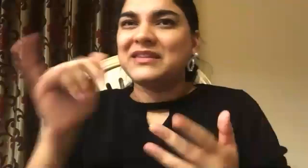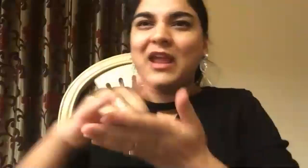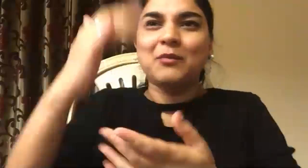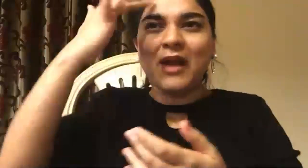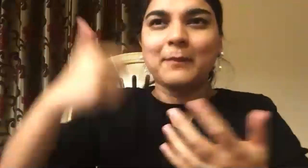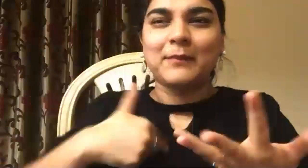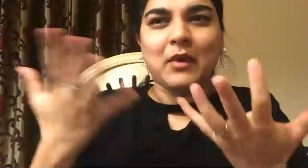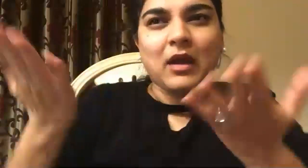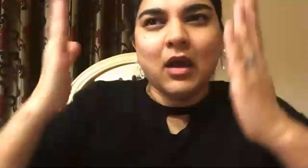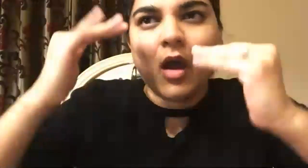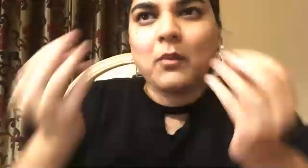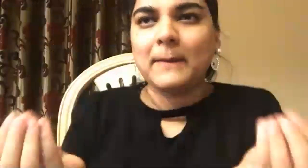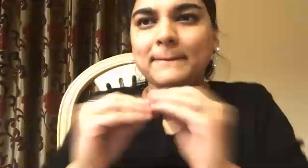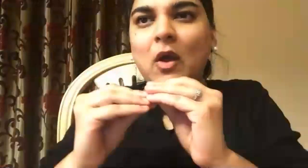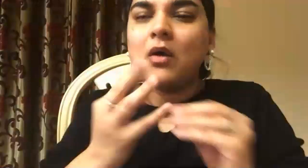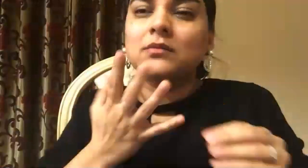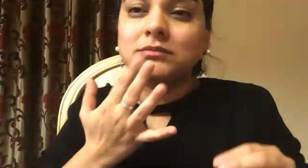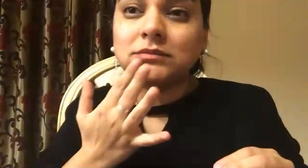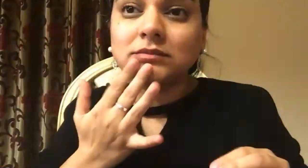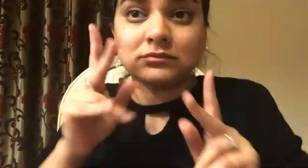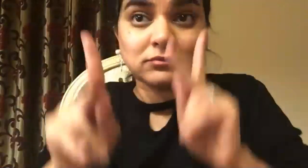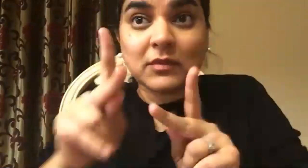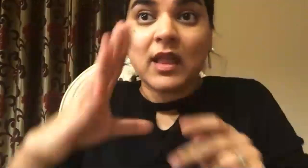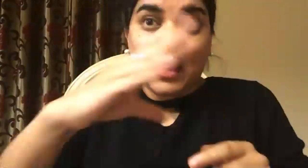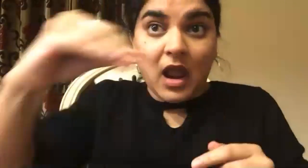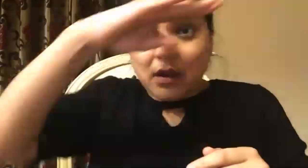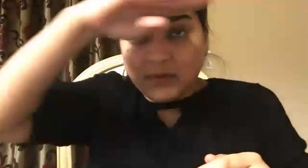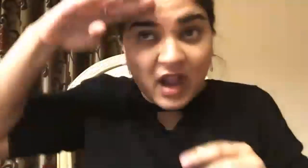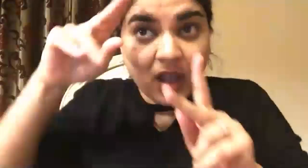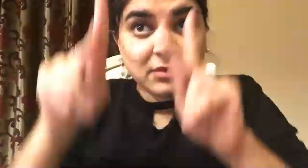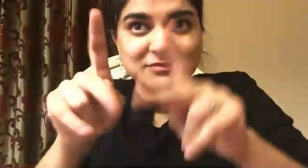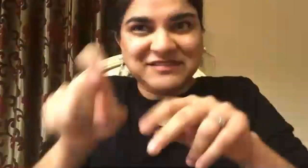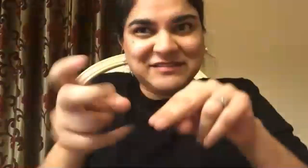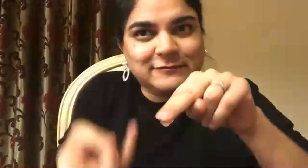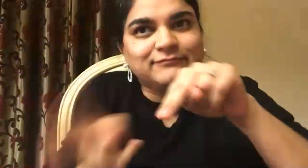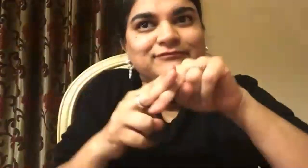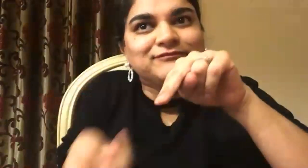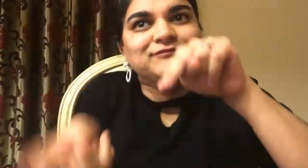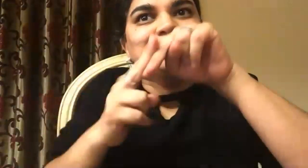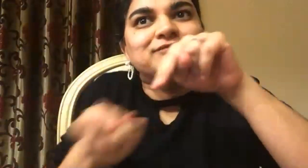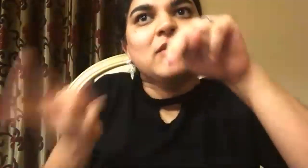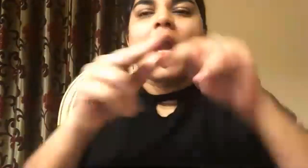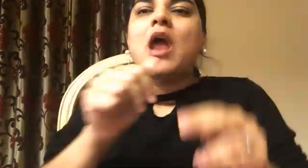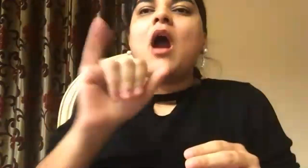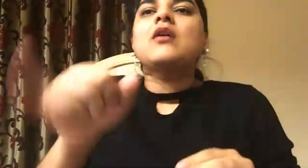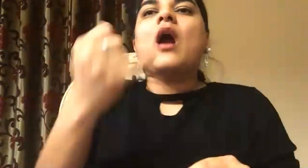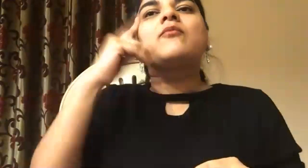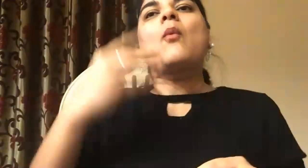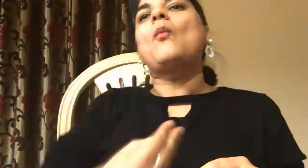really portray you. So that's why I really hope that more people of color and black people as well start being